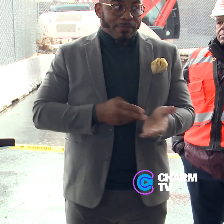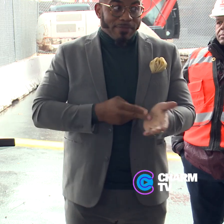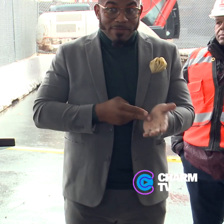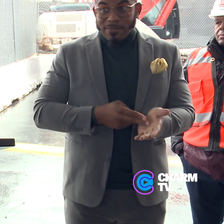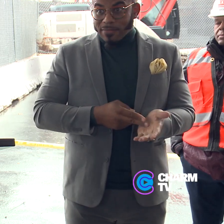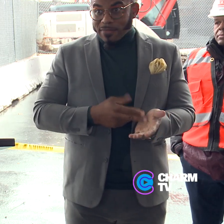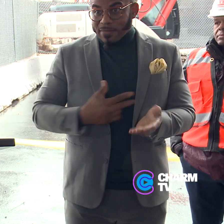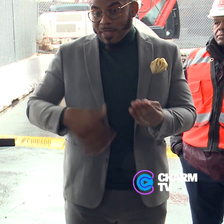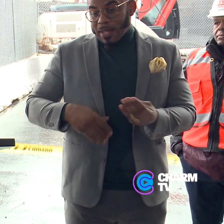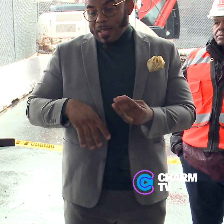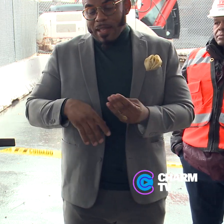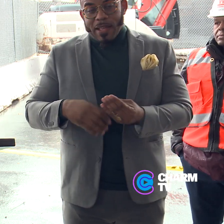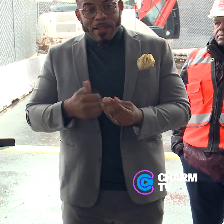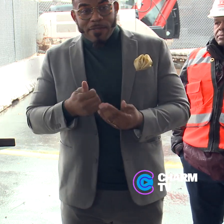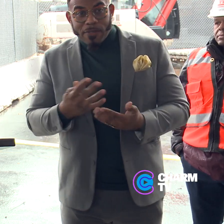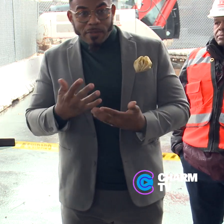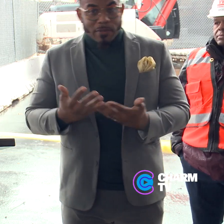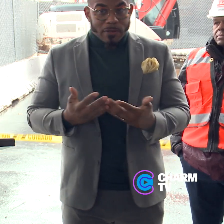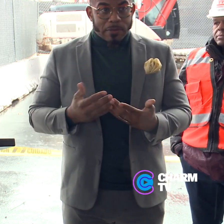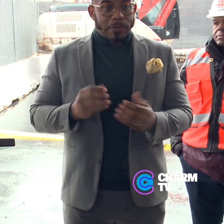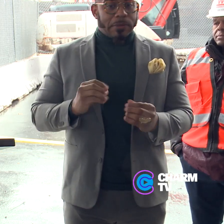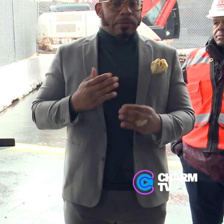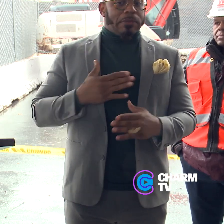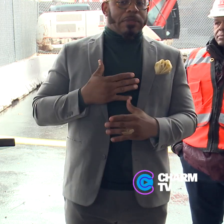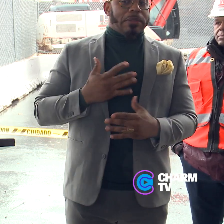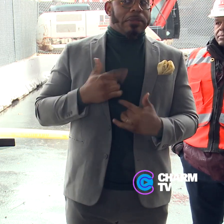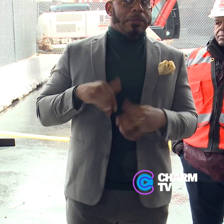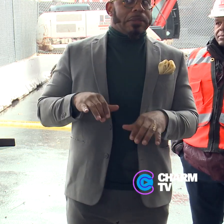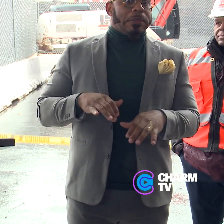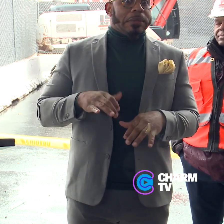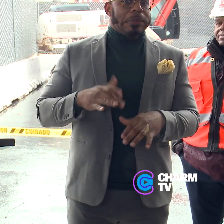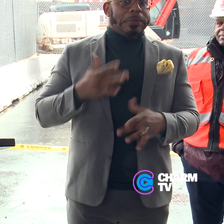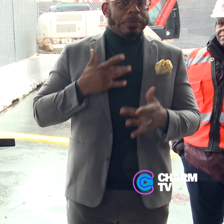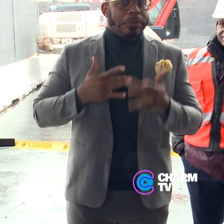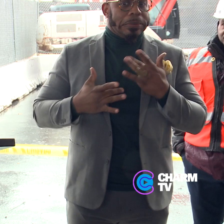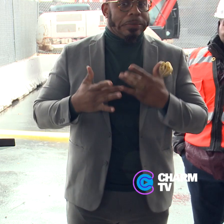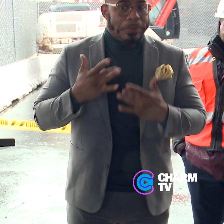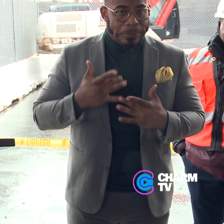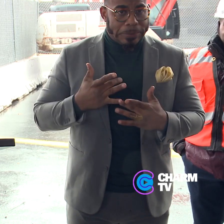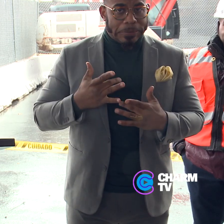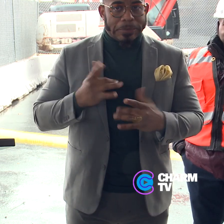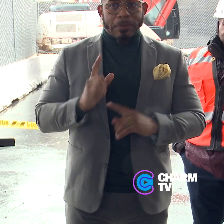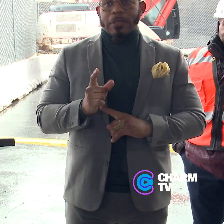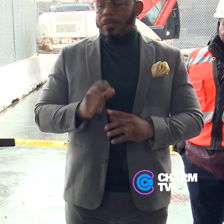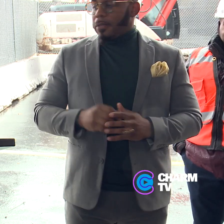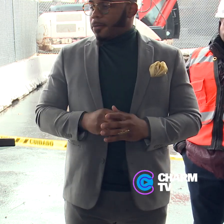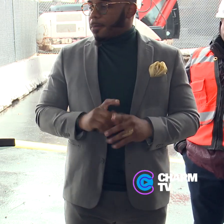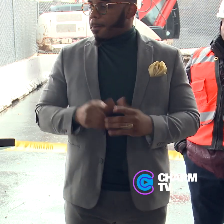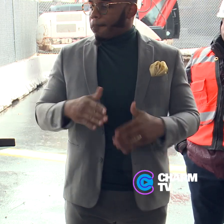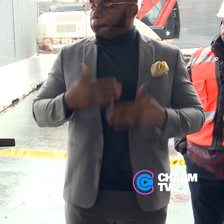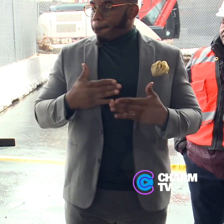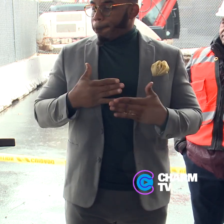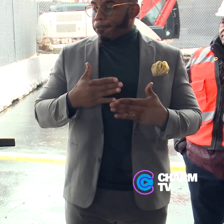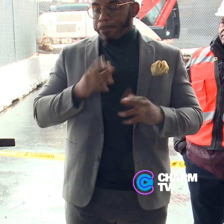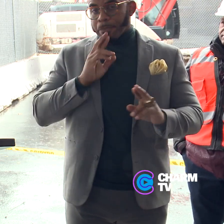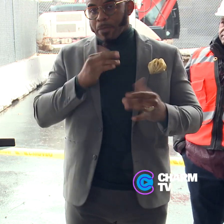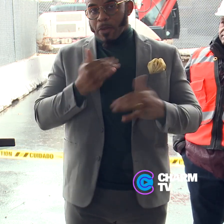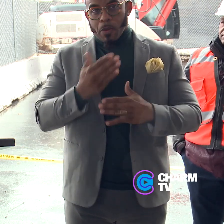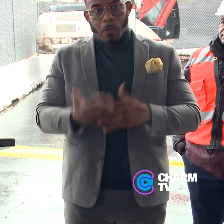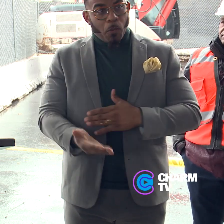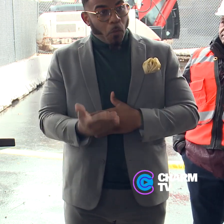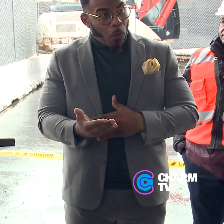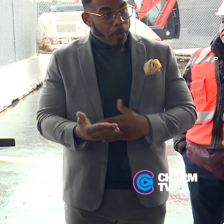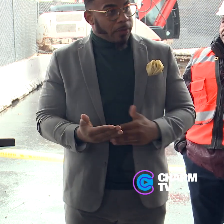honestly, I've had a couple of, oh my, what have I done moments. But I'm happy to report this